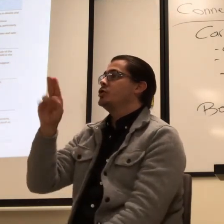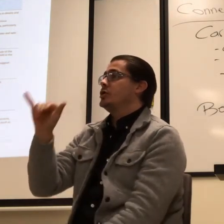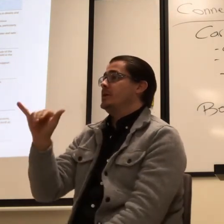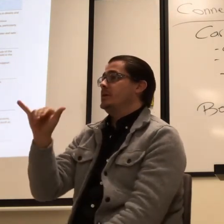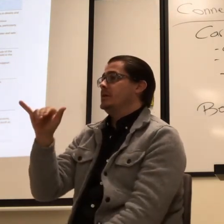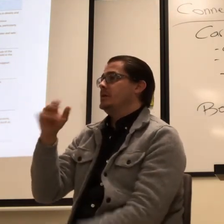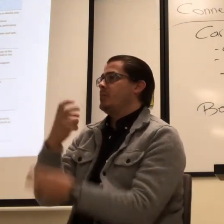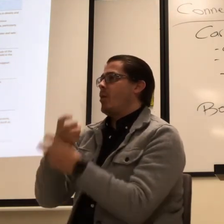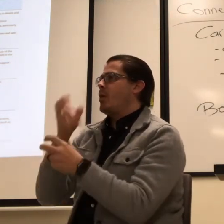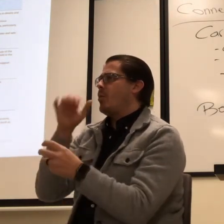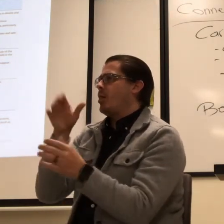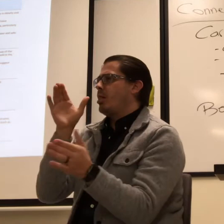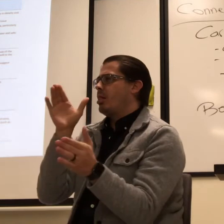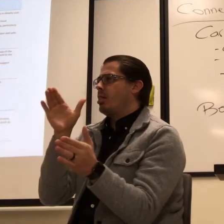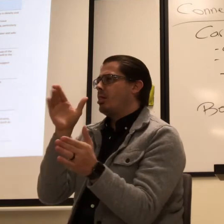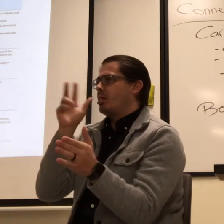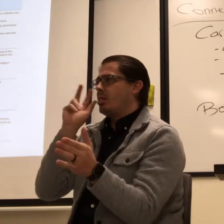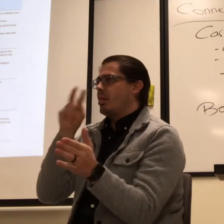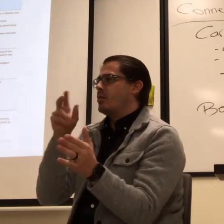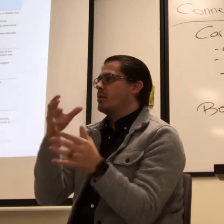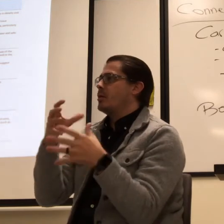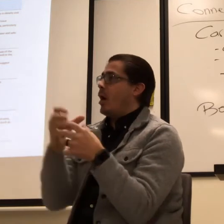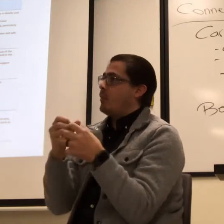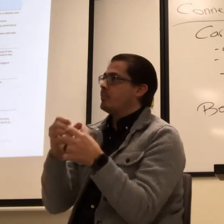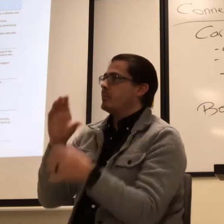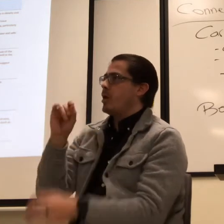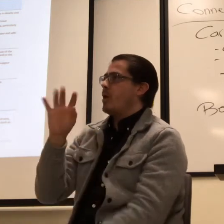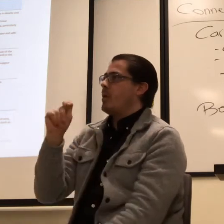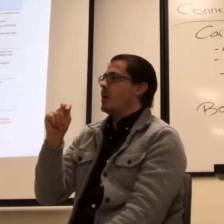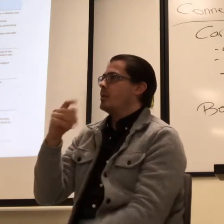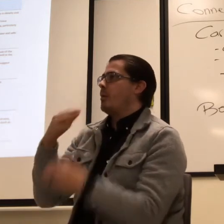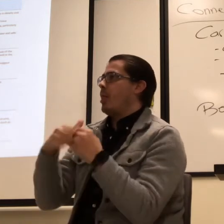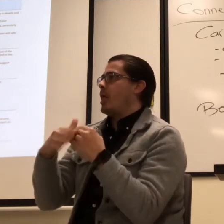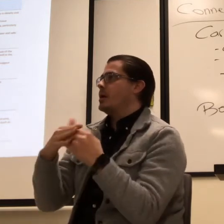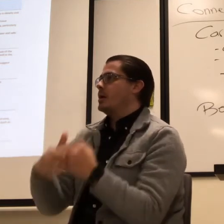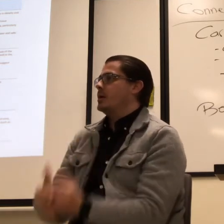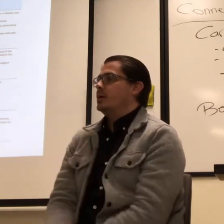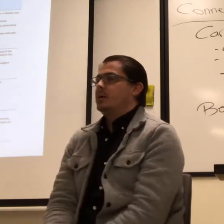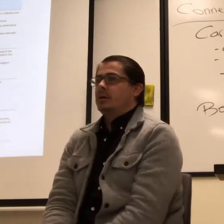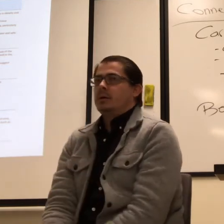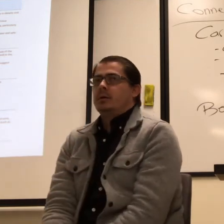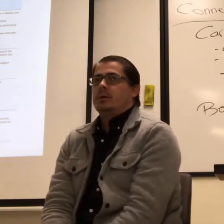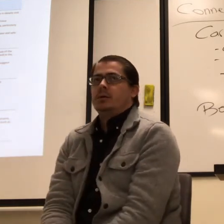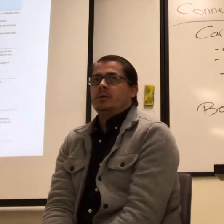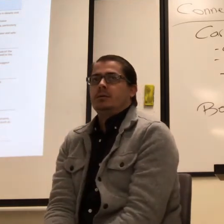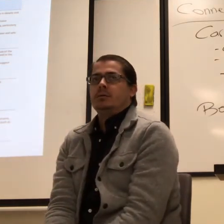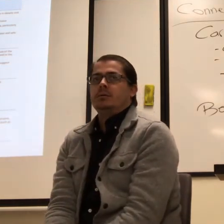today. We have blood. We'll go over here.